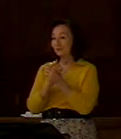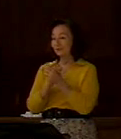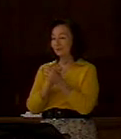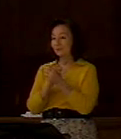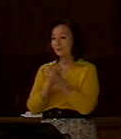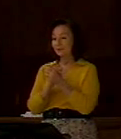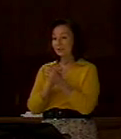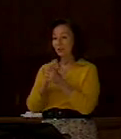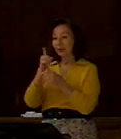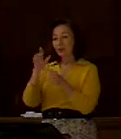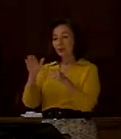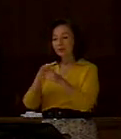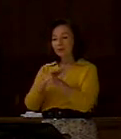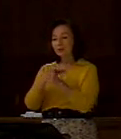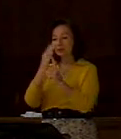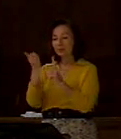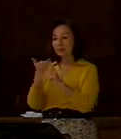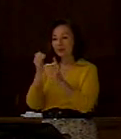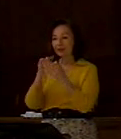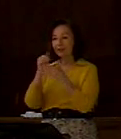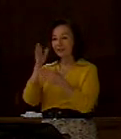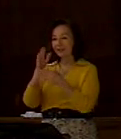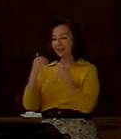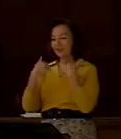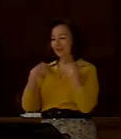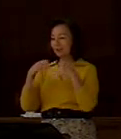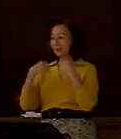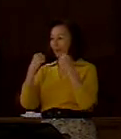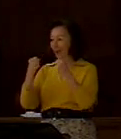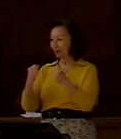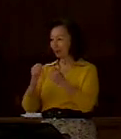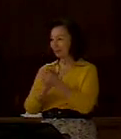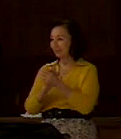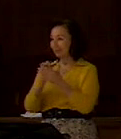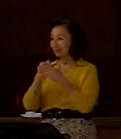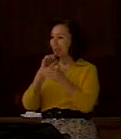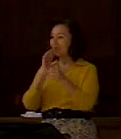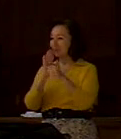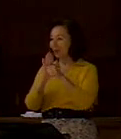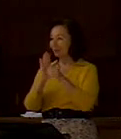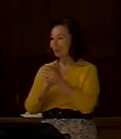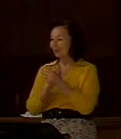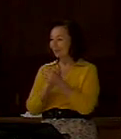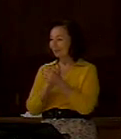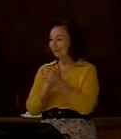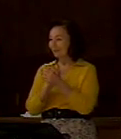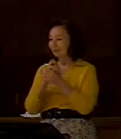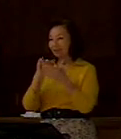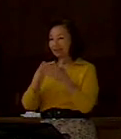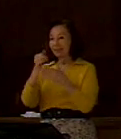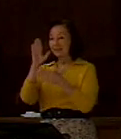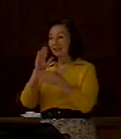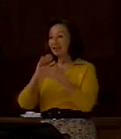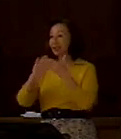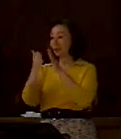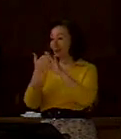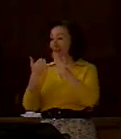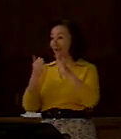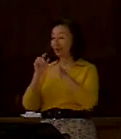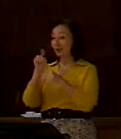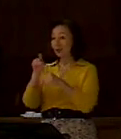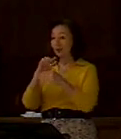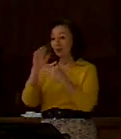Are you fully persuaded that God has the power, that God has promised, that God has forgiven